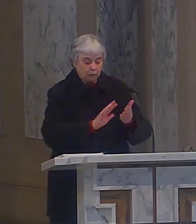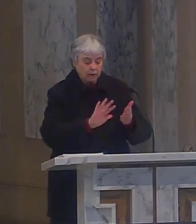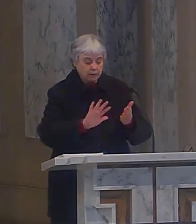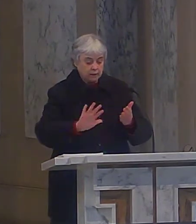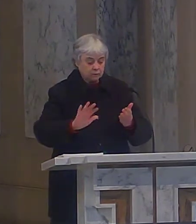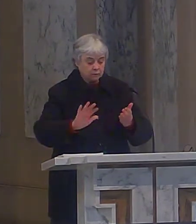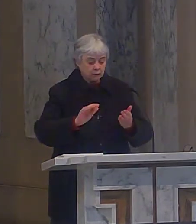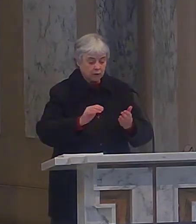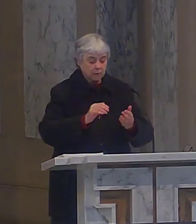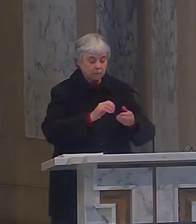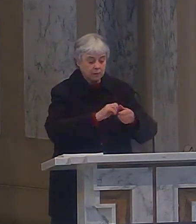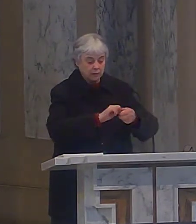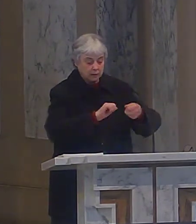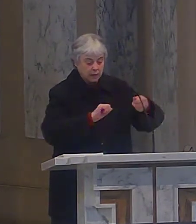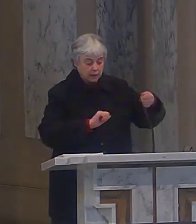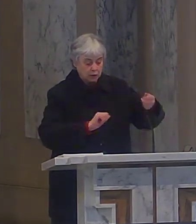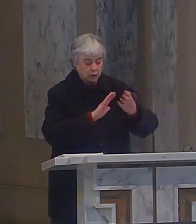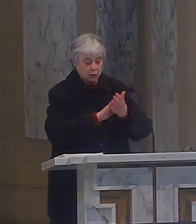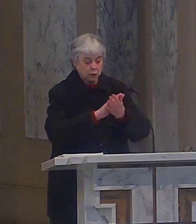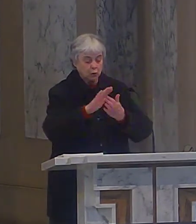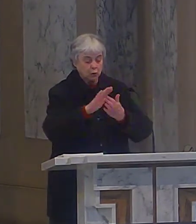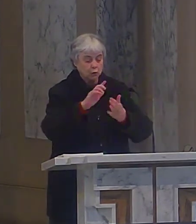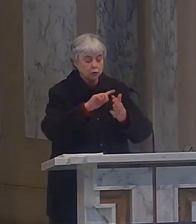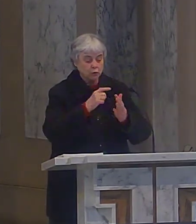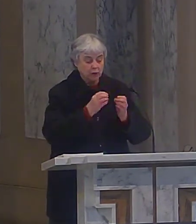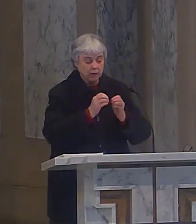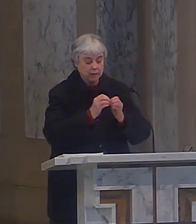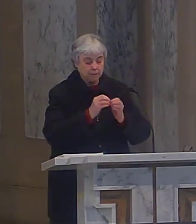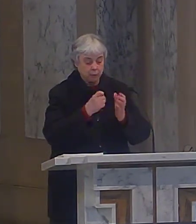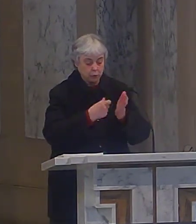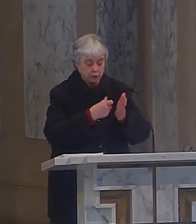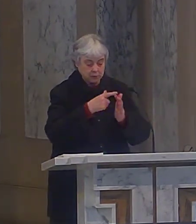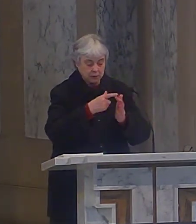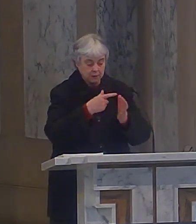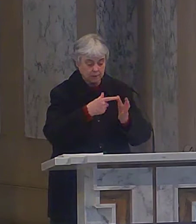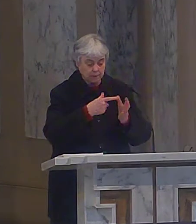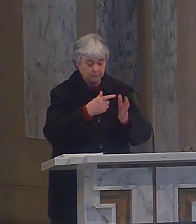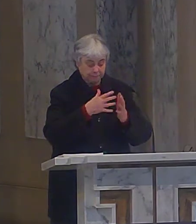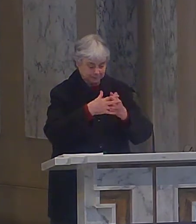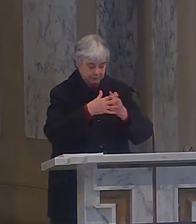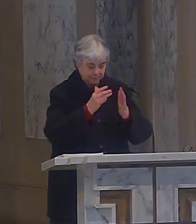a reading from the letter through the hebrews